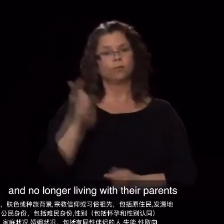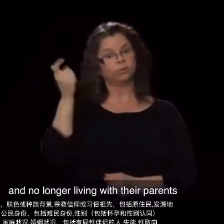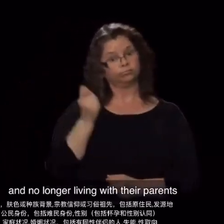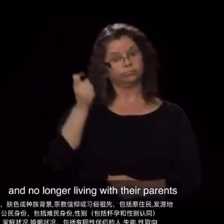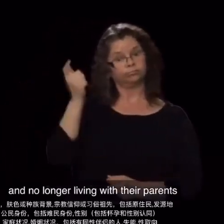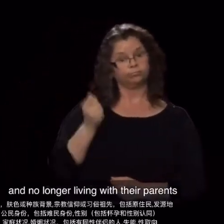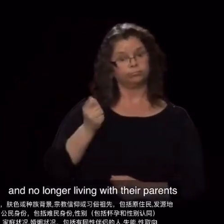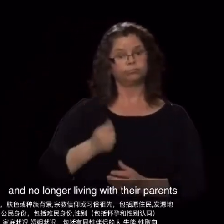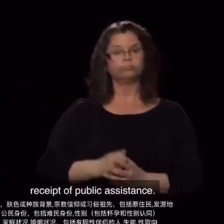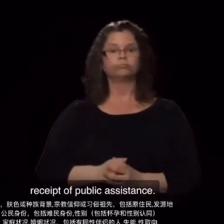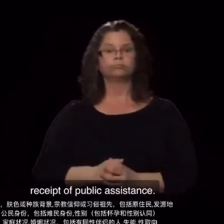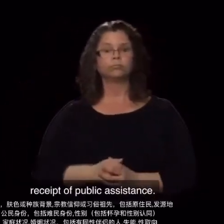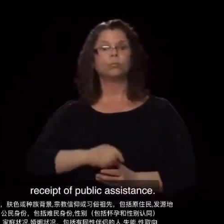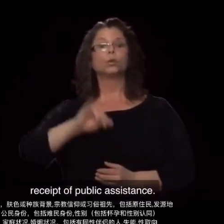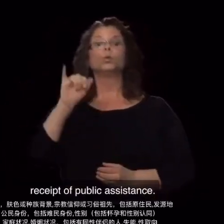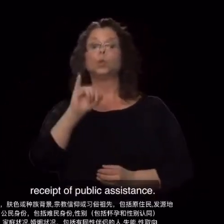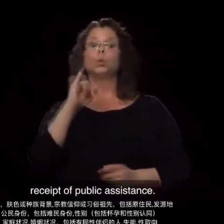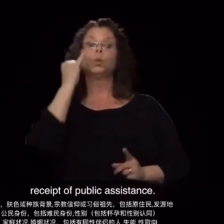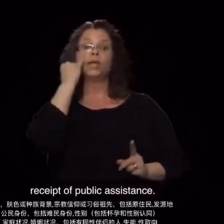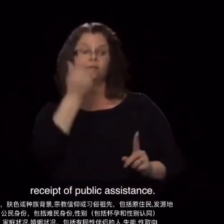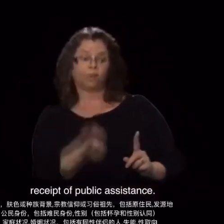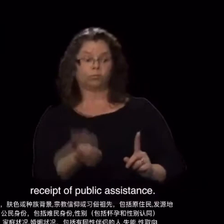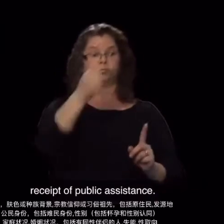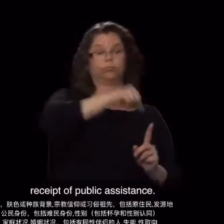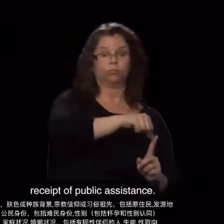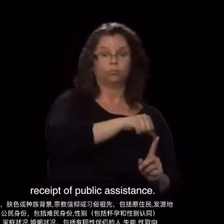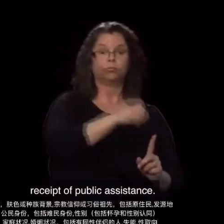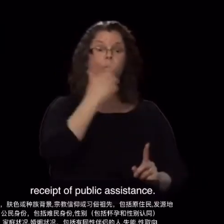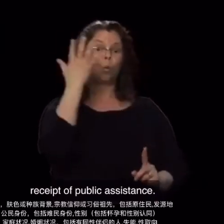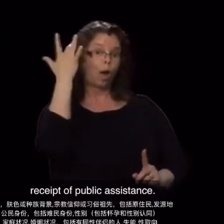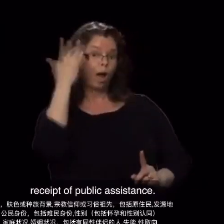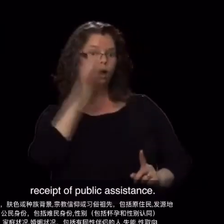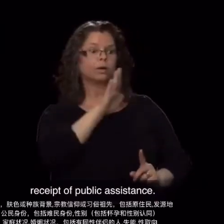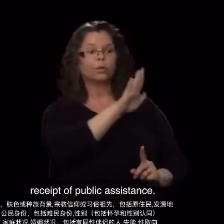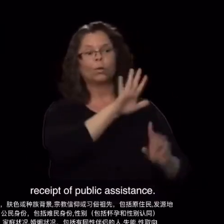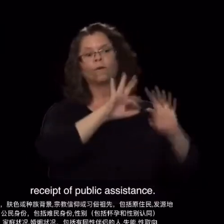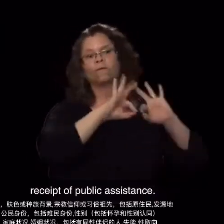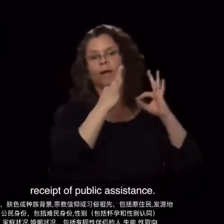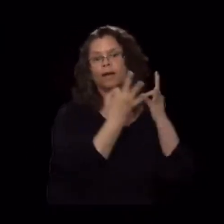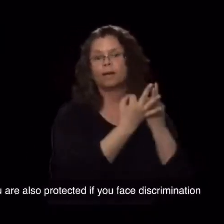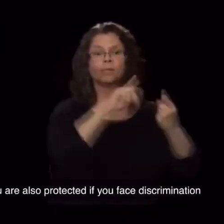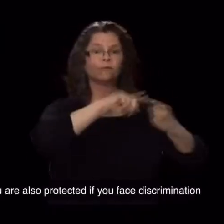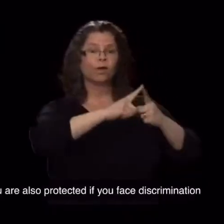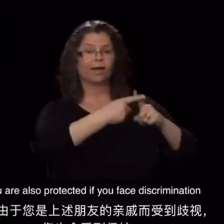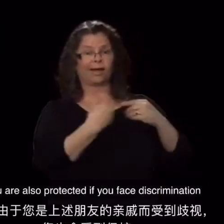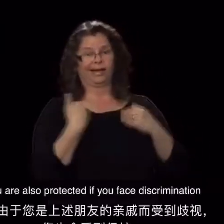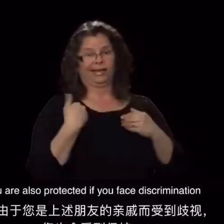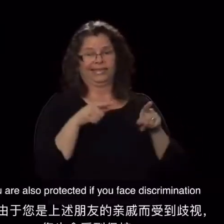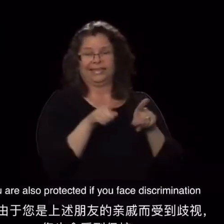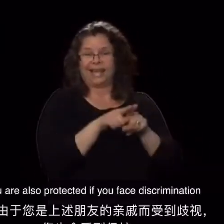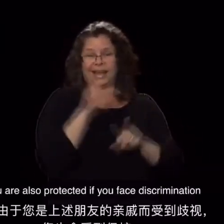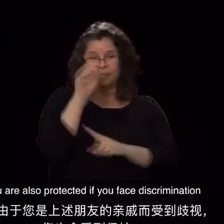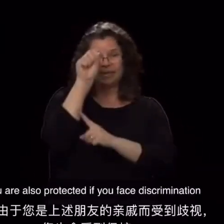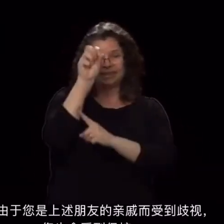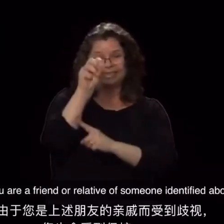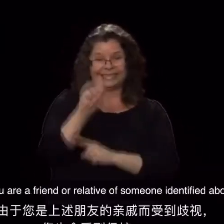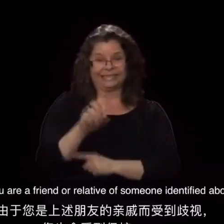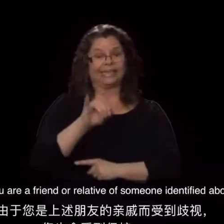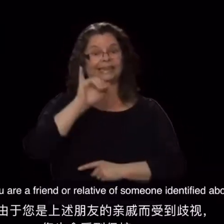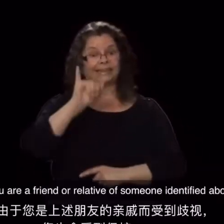parents. Receipt of public assistance. You are also protected if you face discrimination because